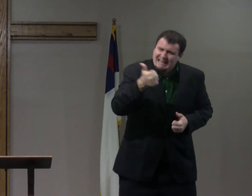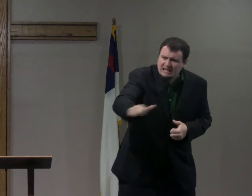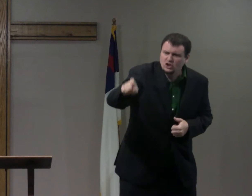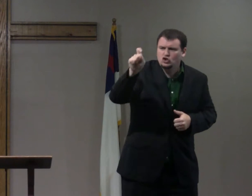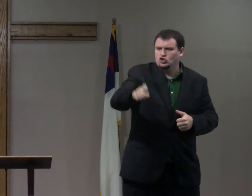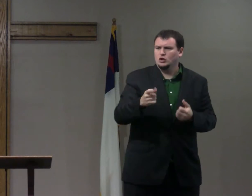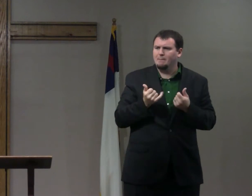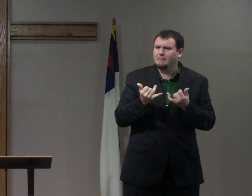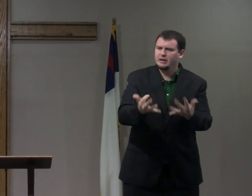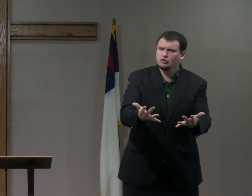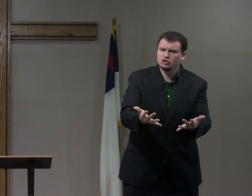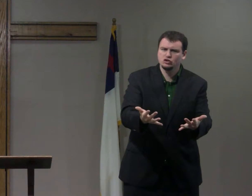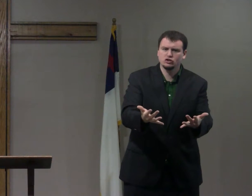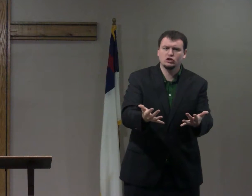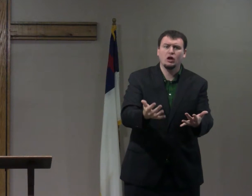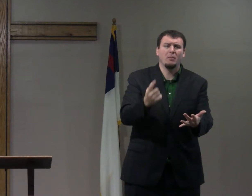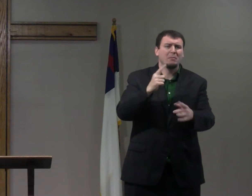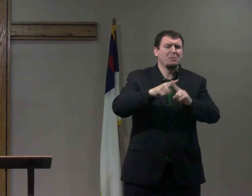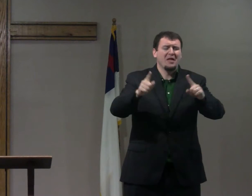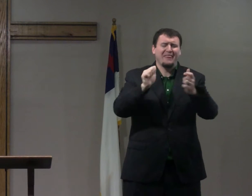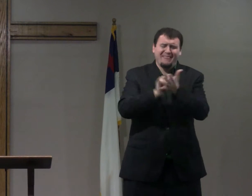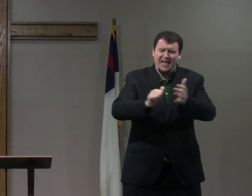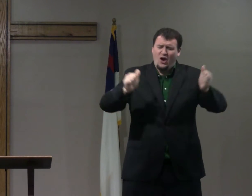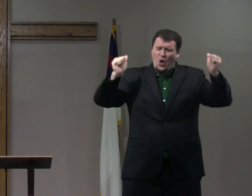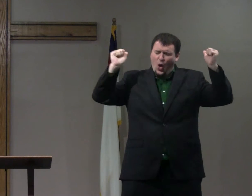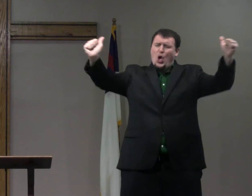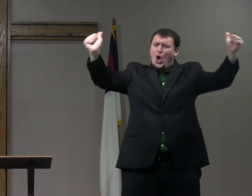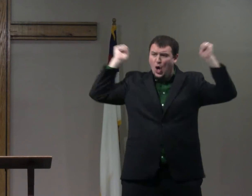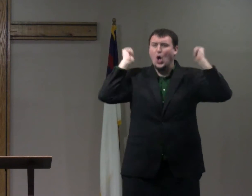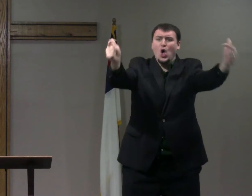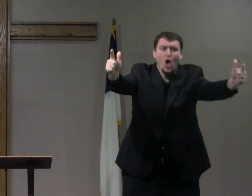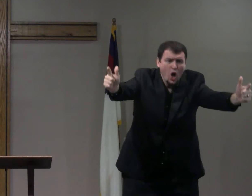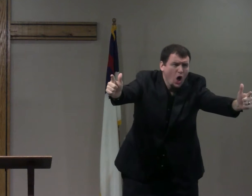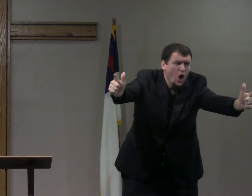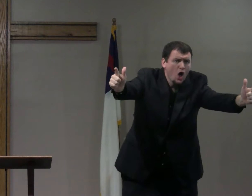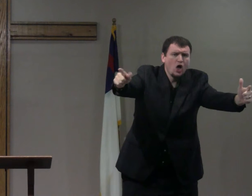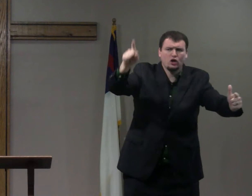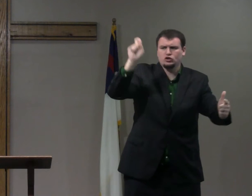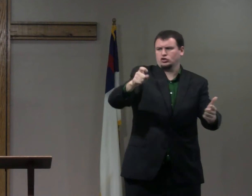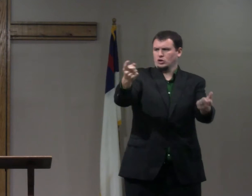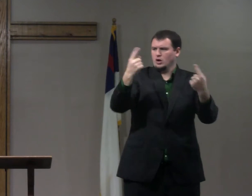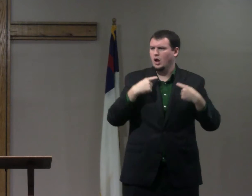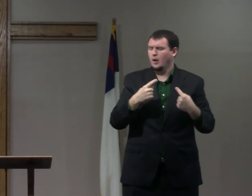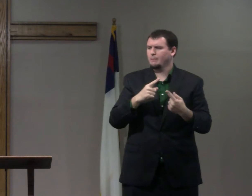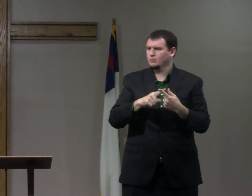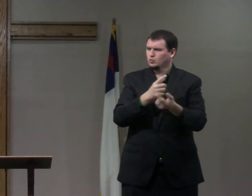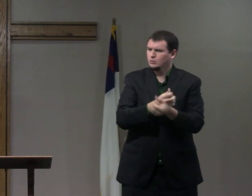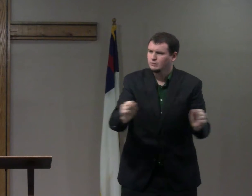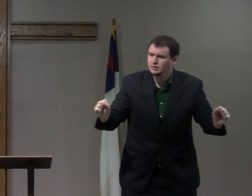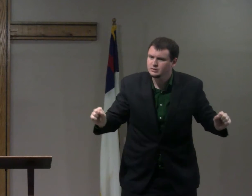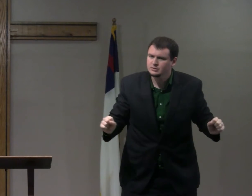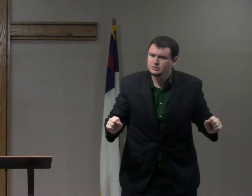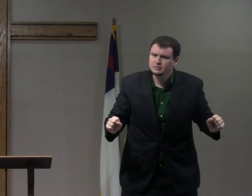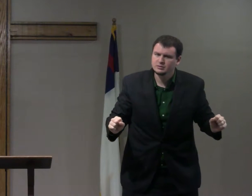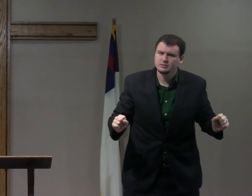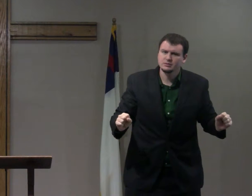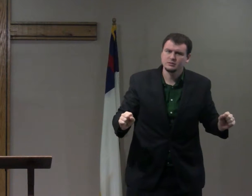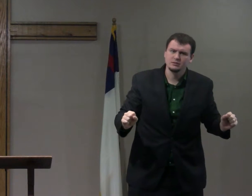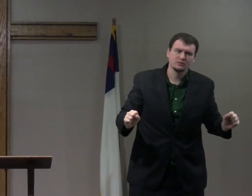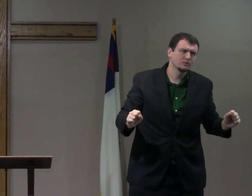God is not willing that any should perish, but that all should come to